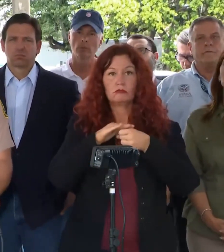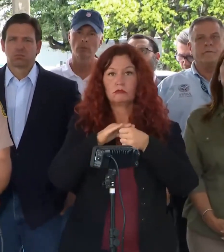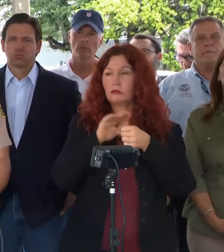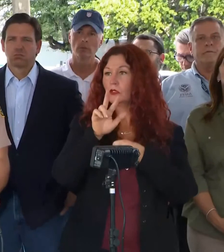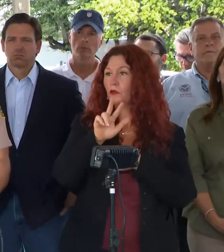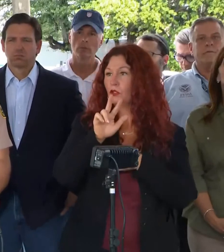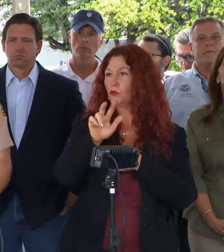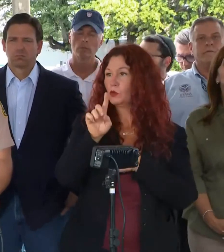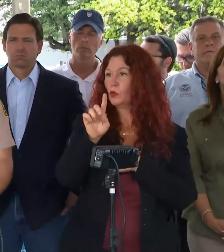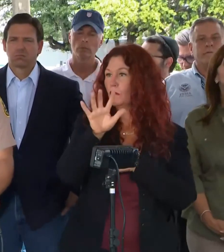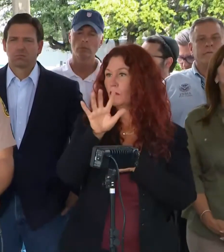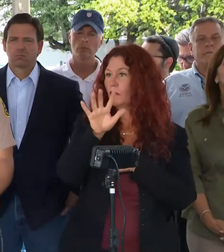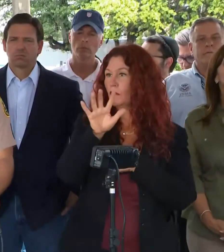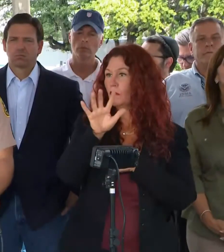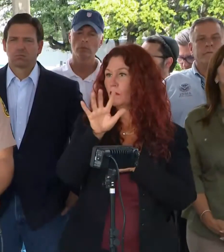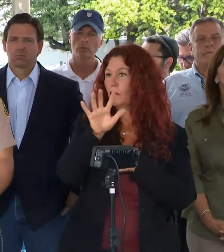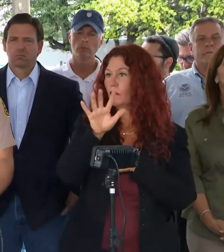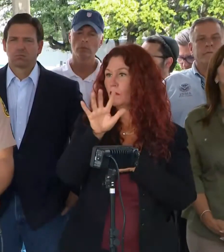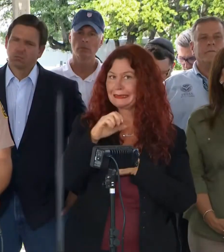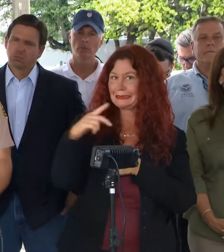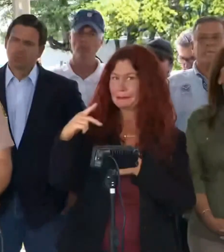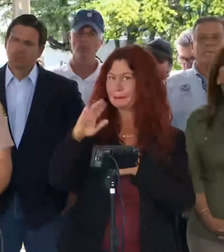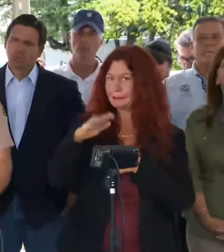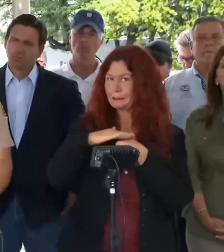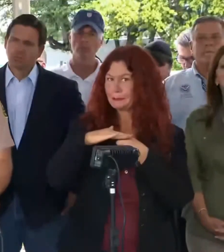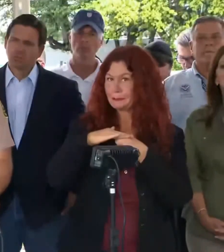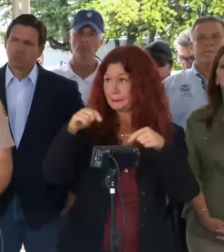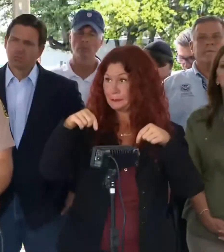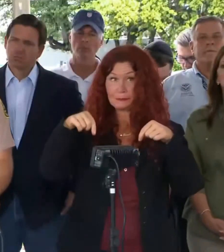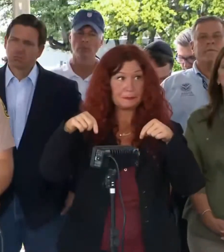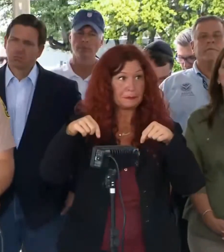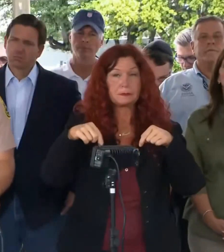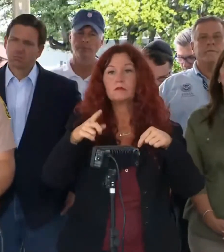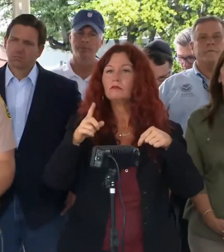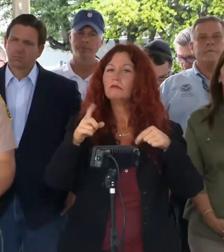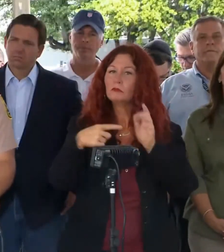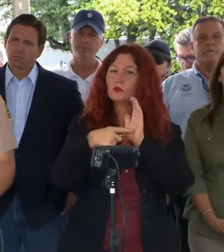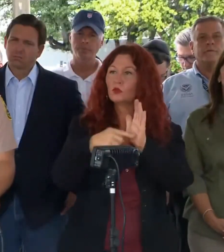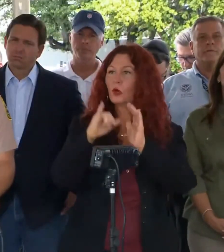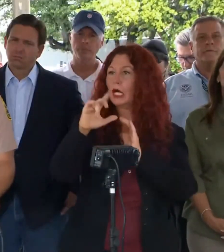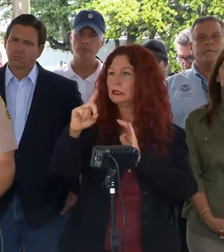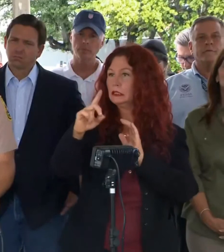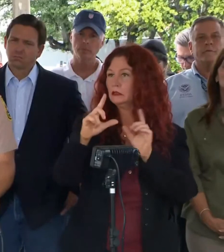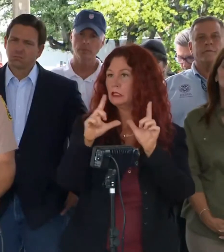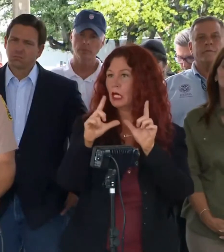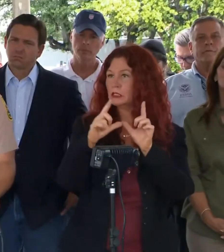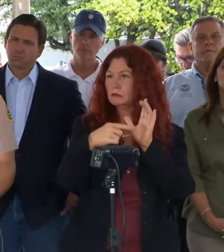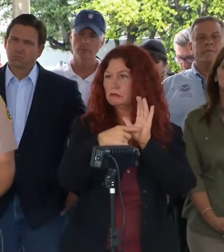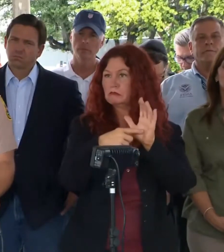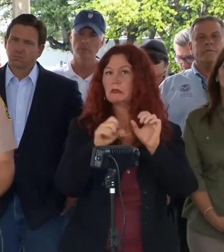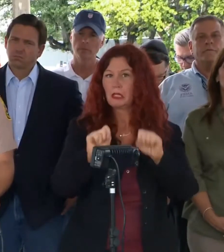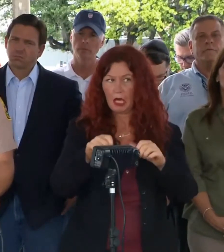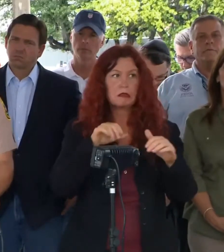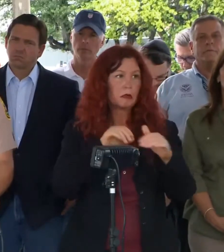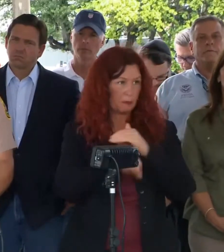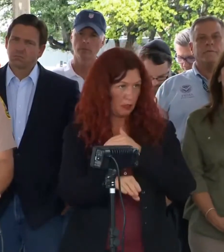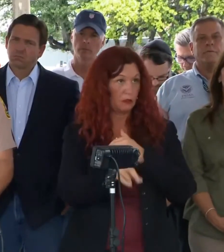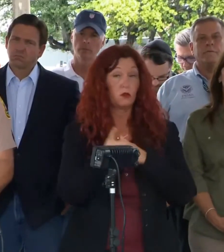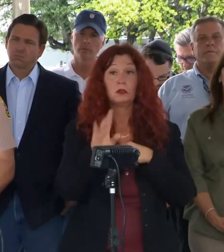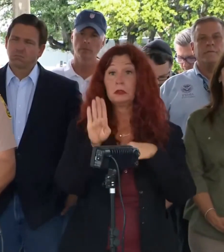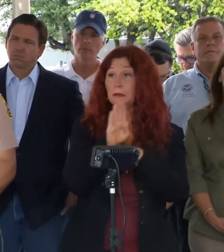code, and also employees, business owners, employees of hotels, and customers will be allowed